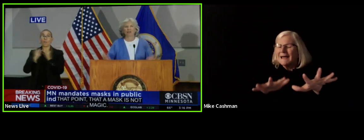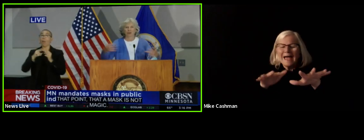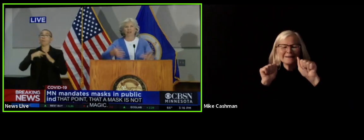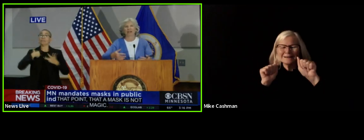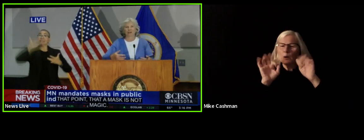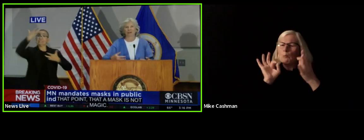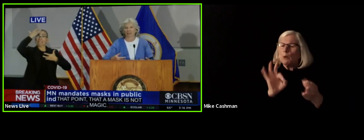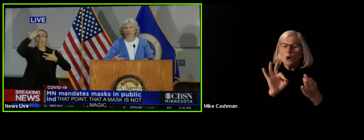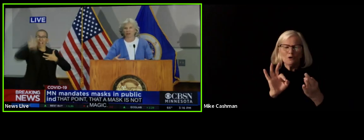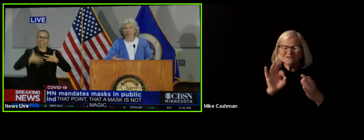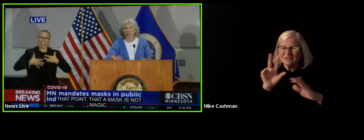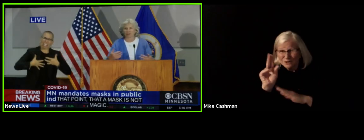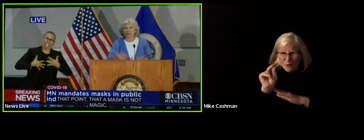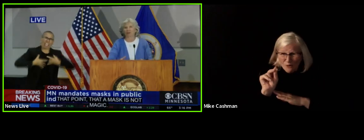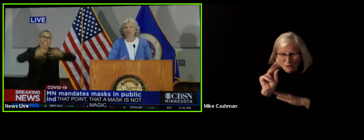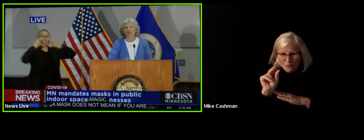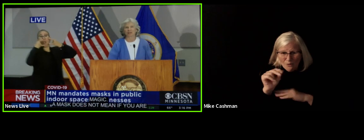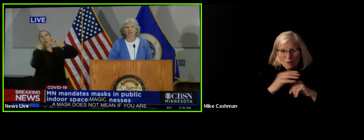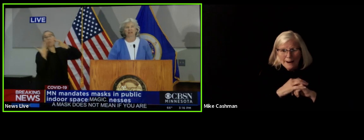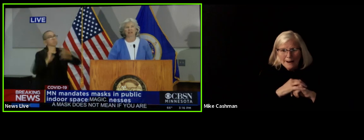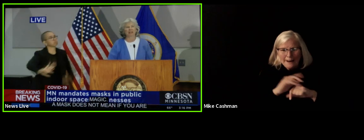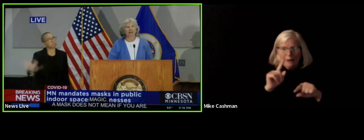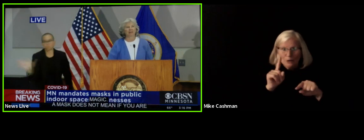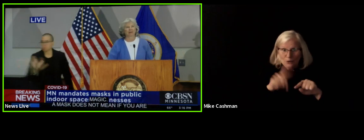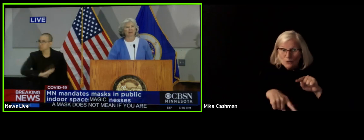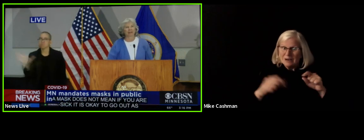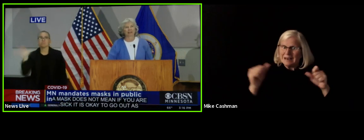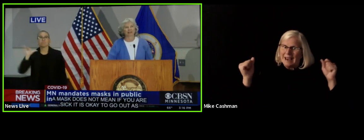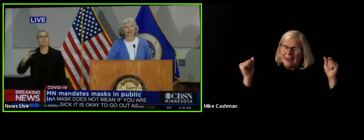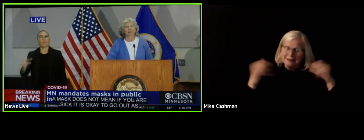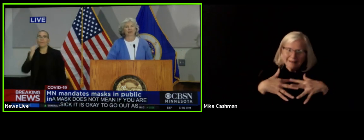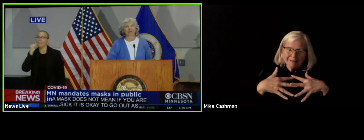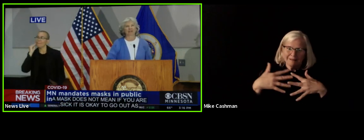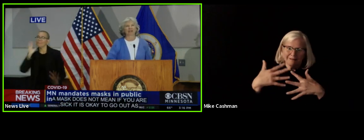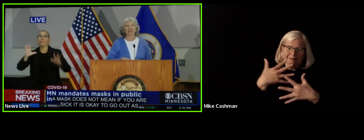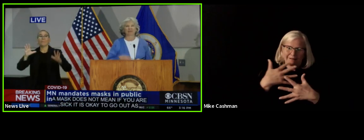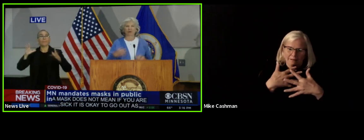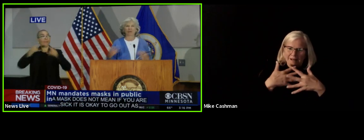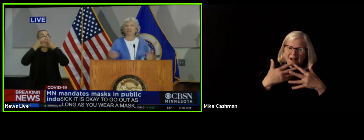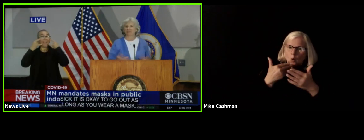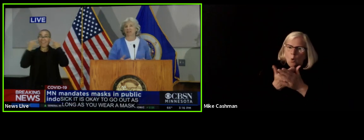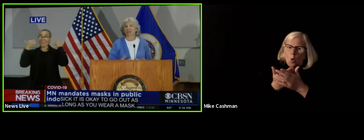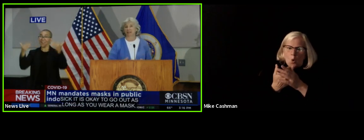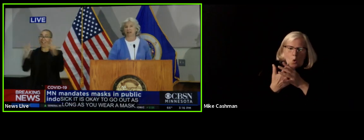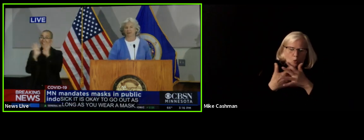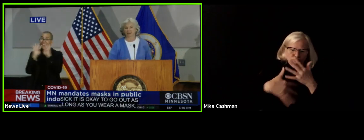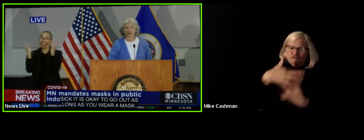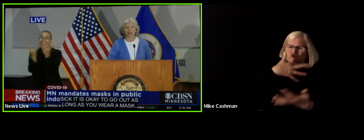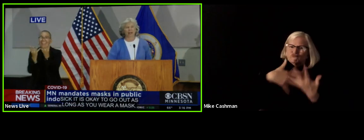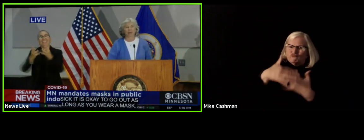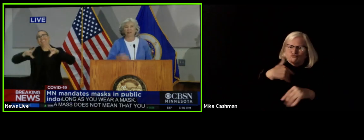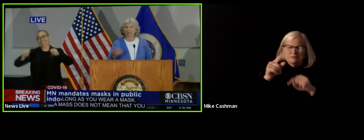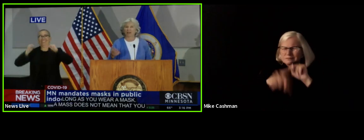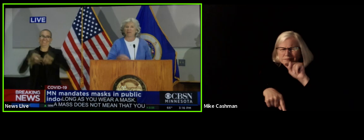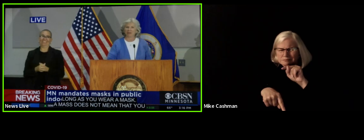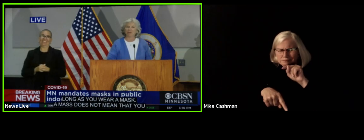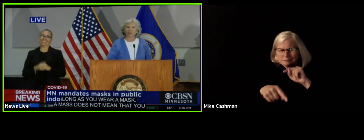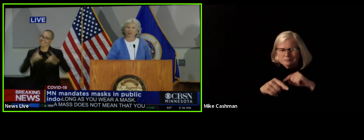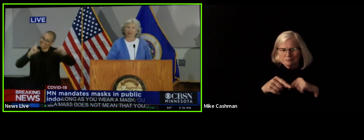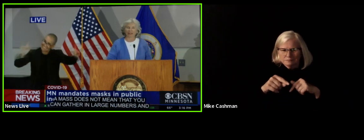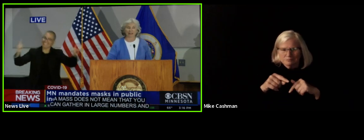you can gather in large numbers in close proximity for an extended period of time. It's all of these things together. And we have